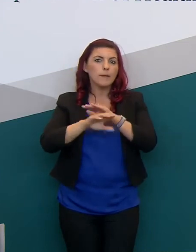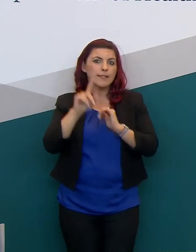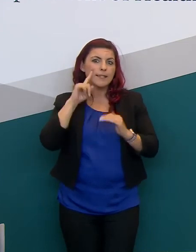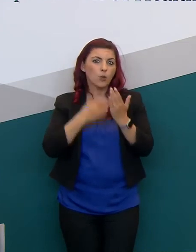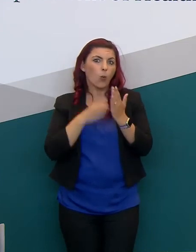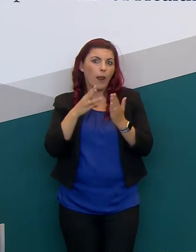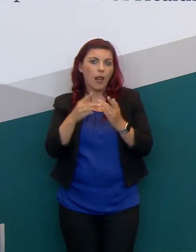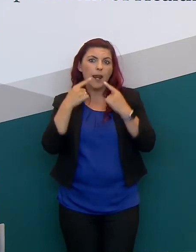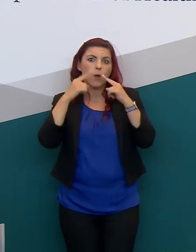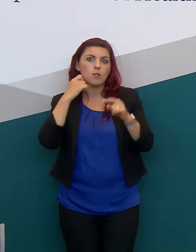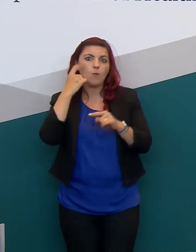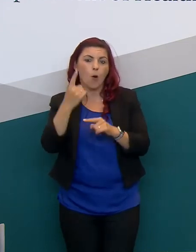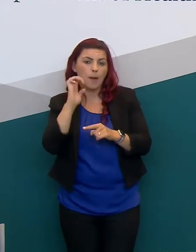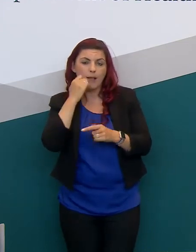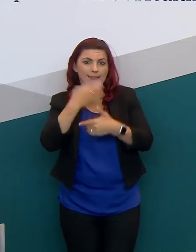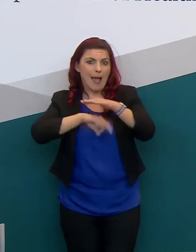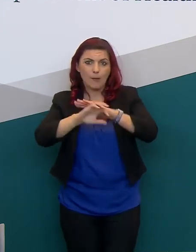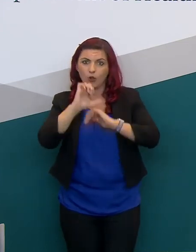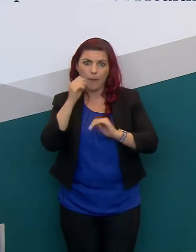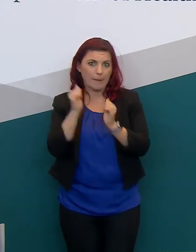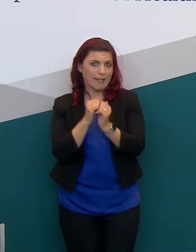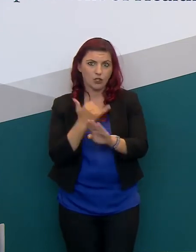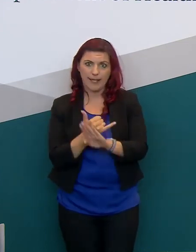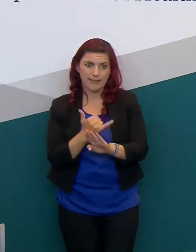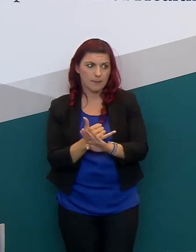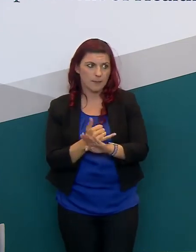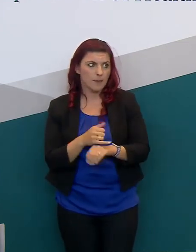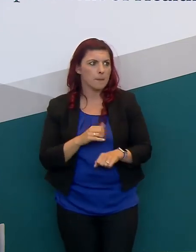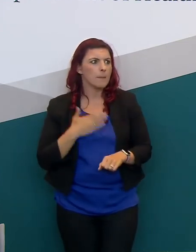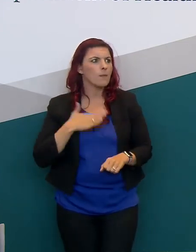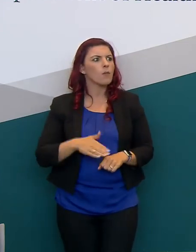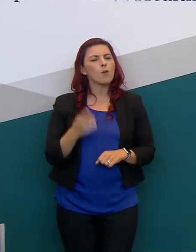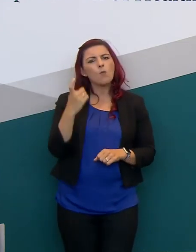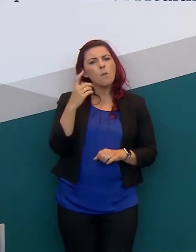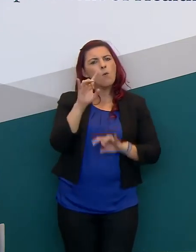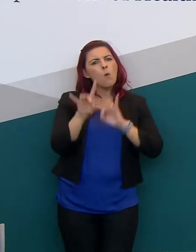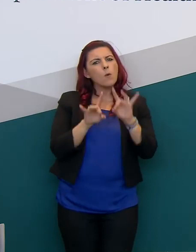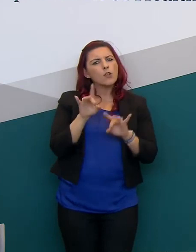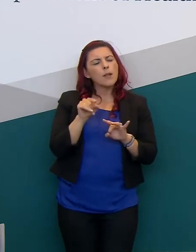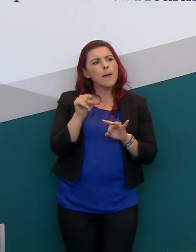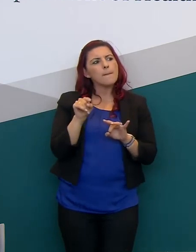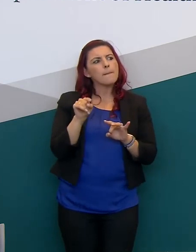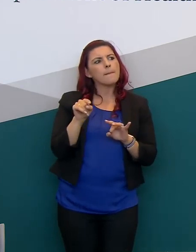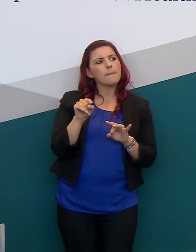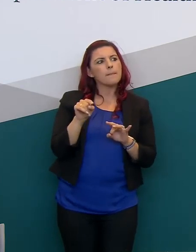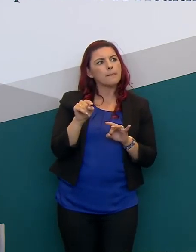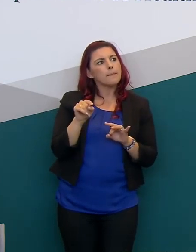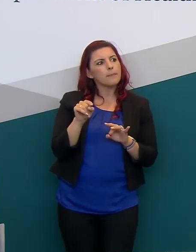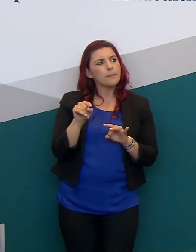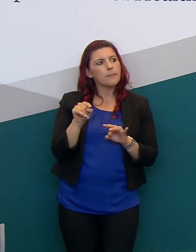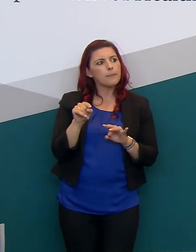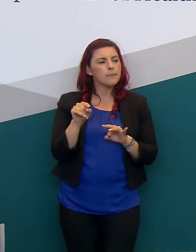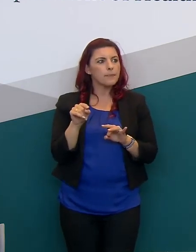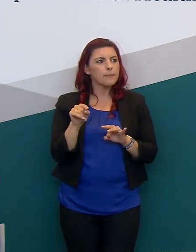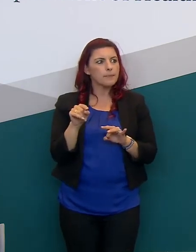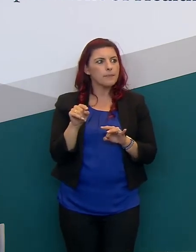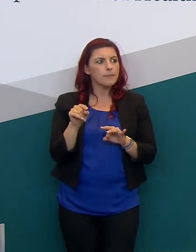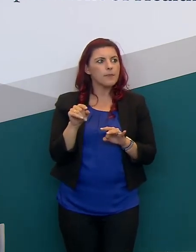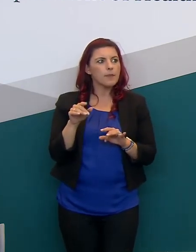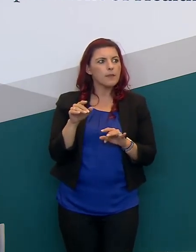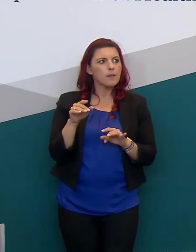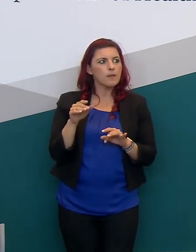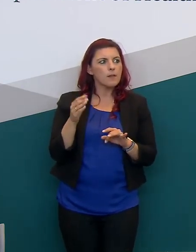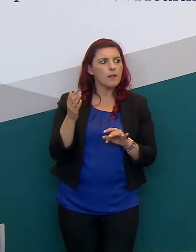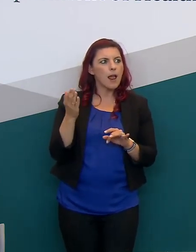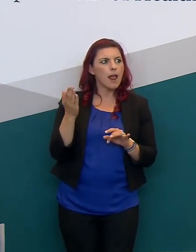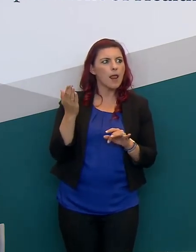hasn't met yet. Okay. Just one more, just in terms of, you might have seen various airlines have been pitching over the past few days